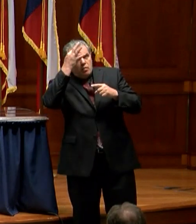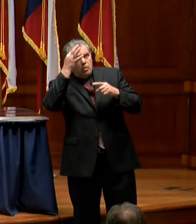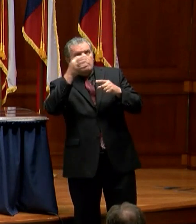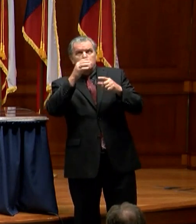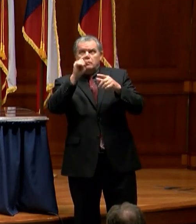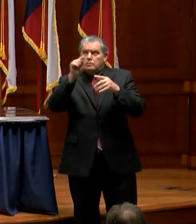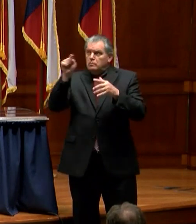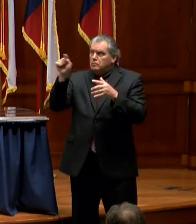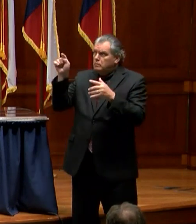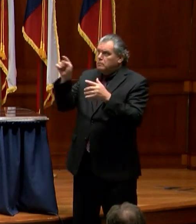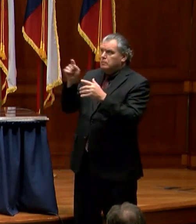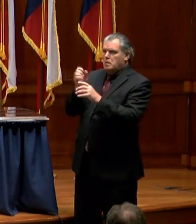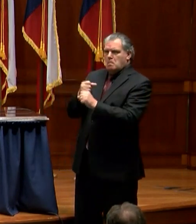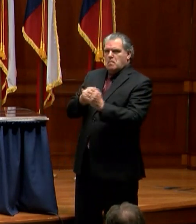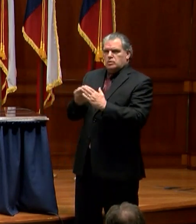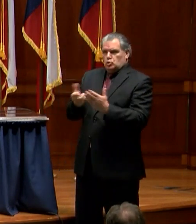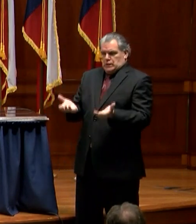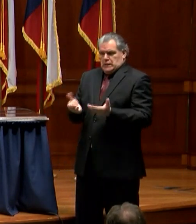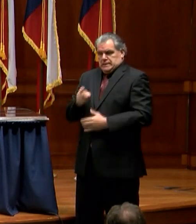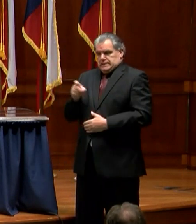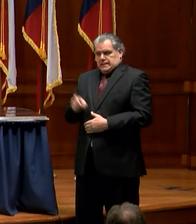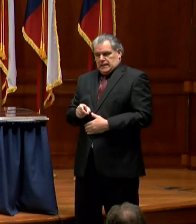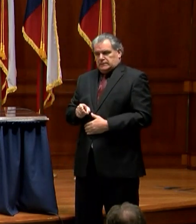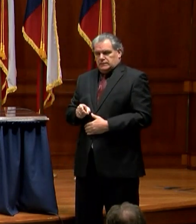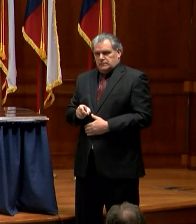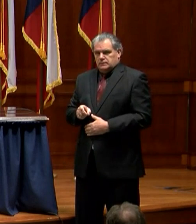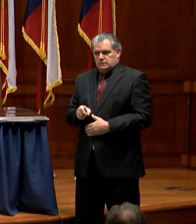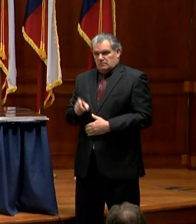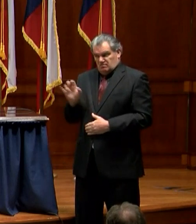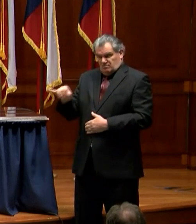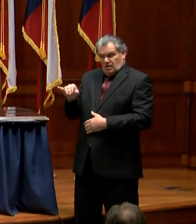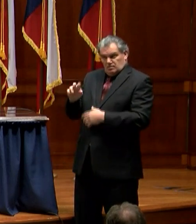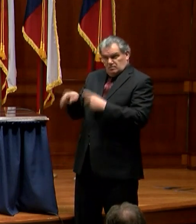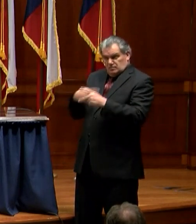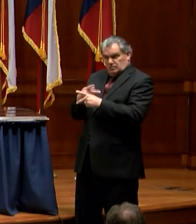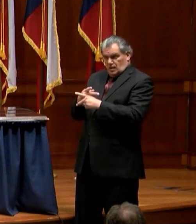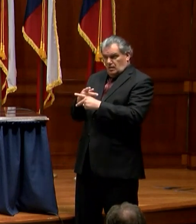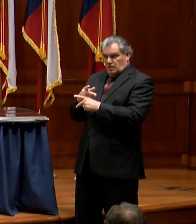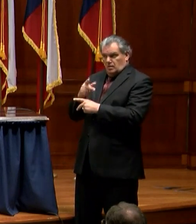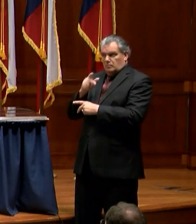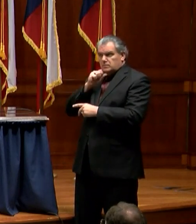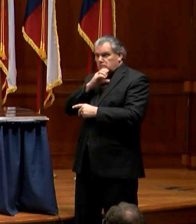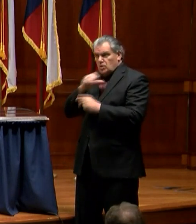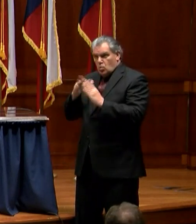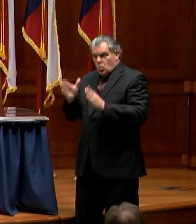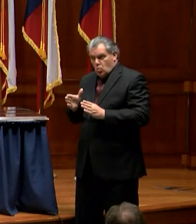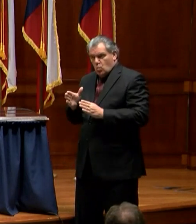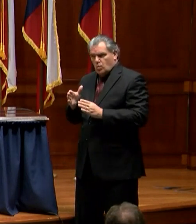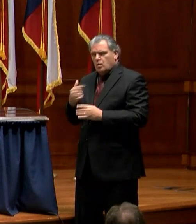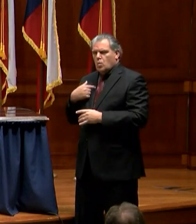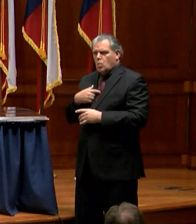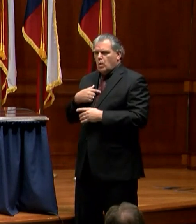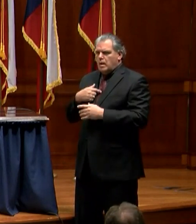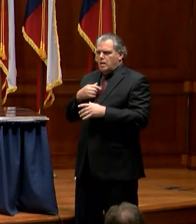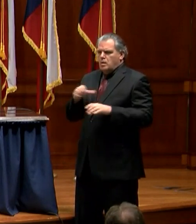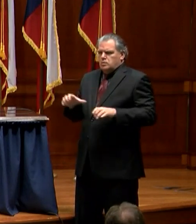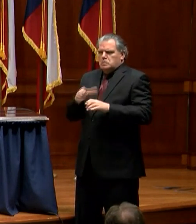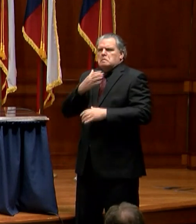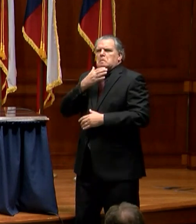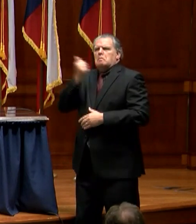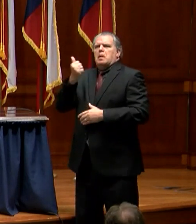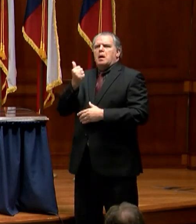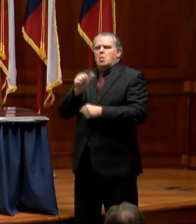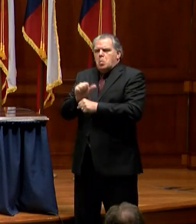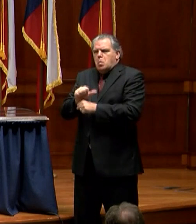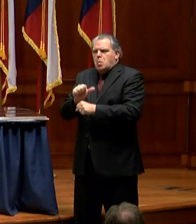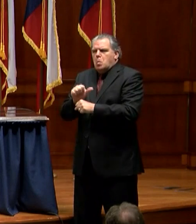sure that in Texas, for a center like this, that we were employing the best practices that were learned in the aftermath of what